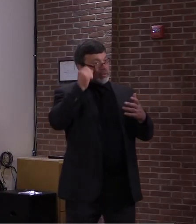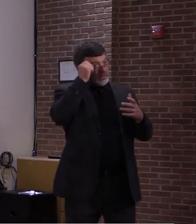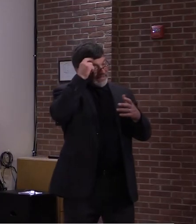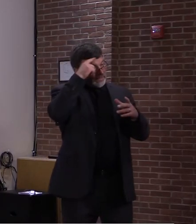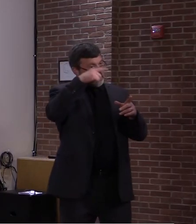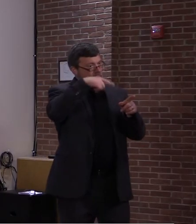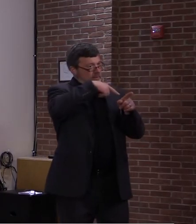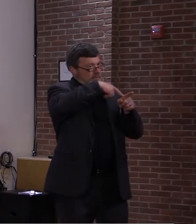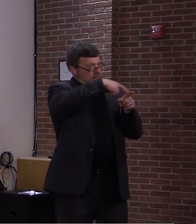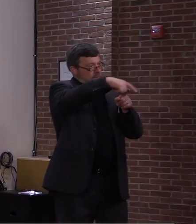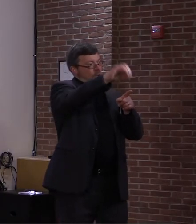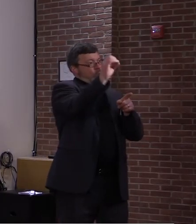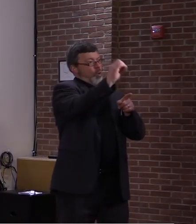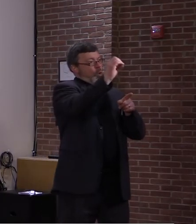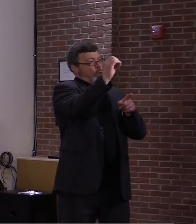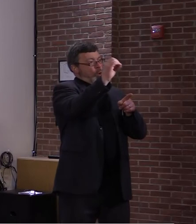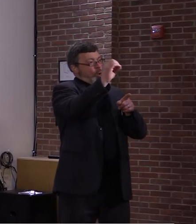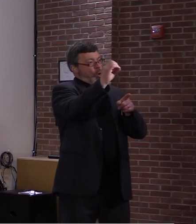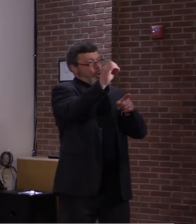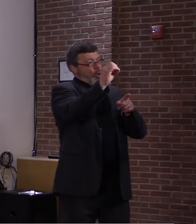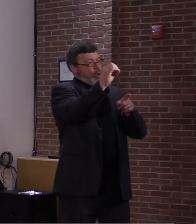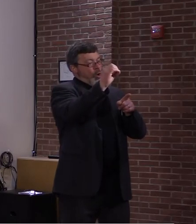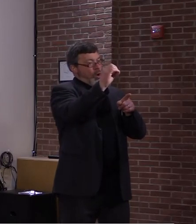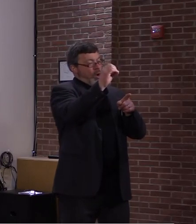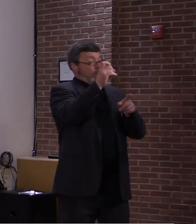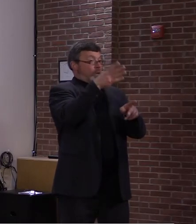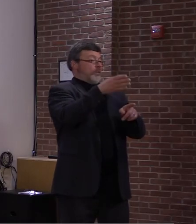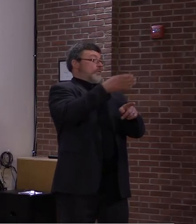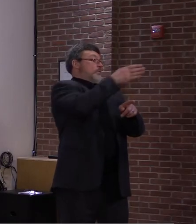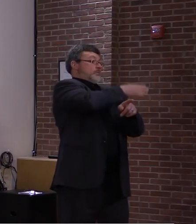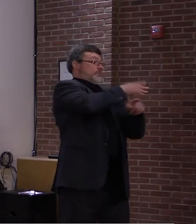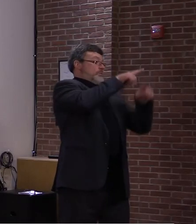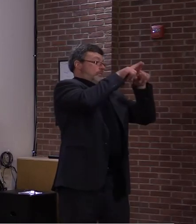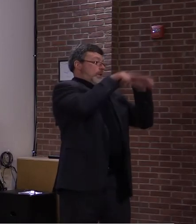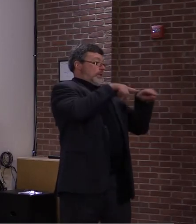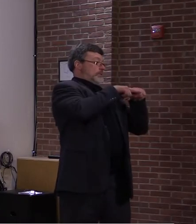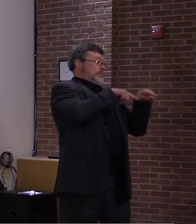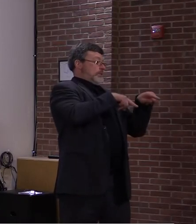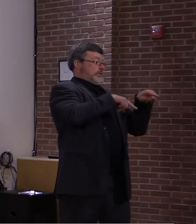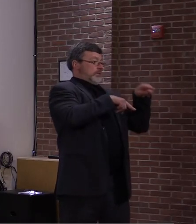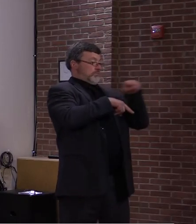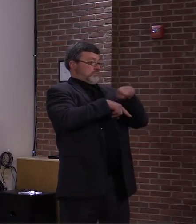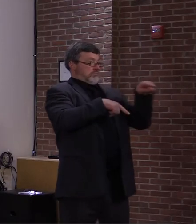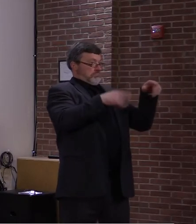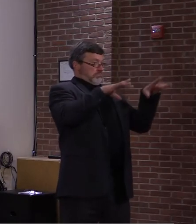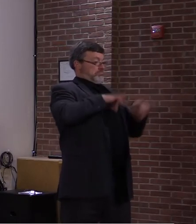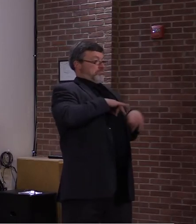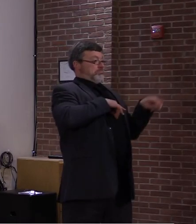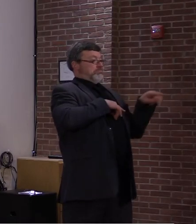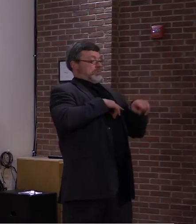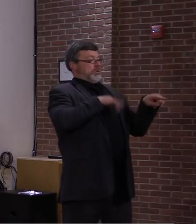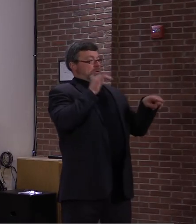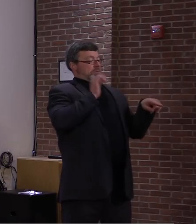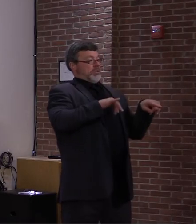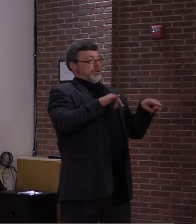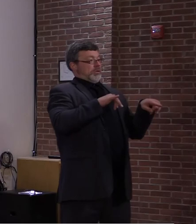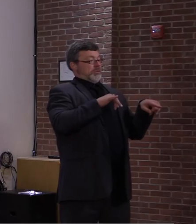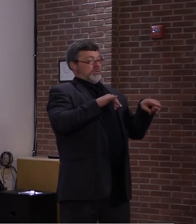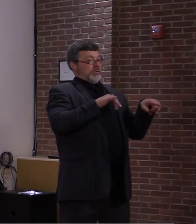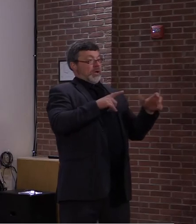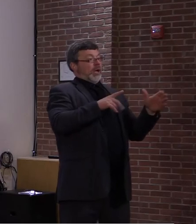if you had a positive Delta test and then you got Omicron, we just put out a report with the